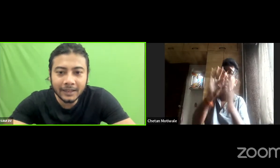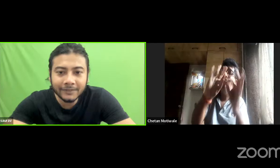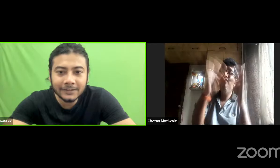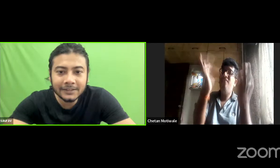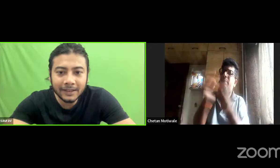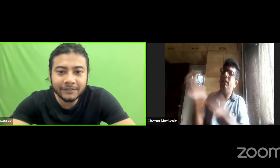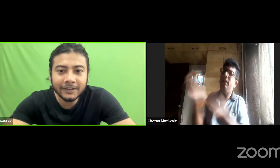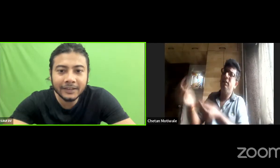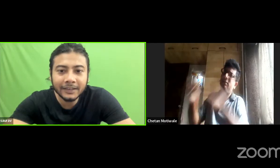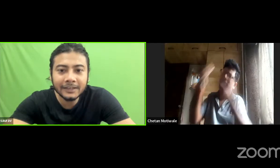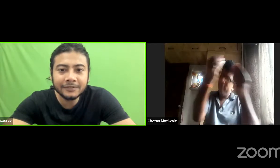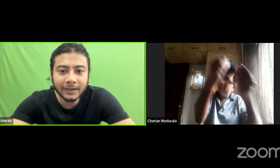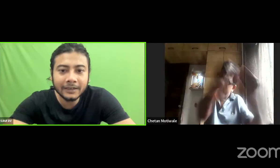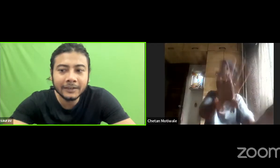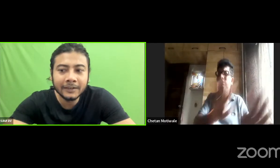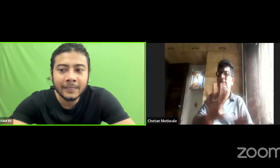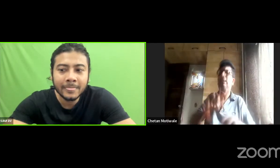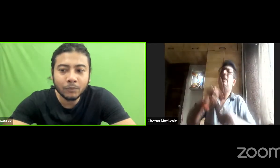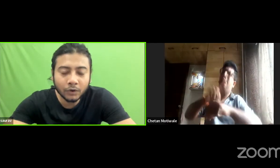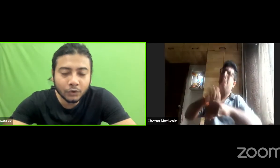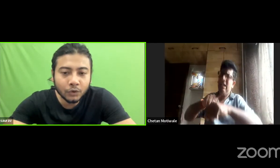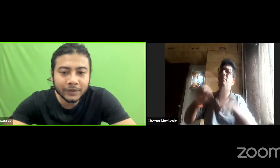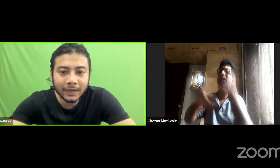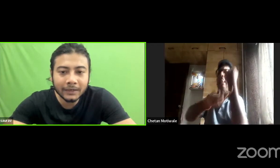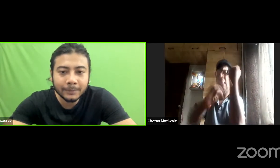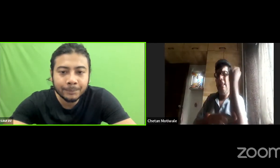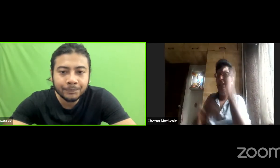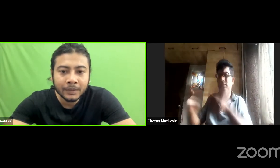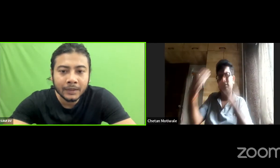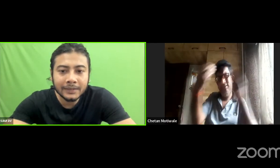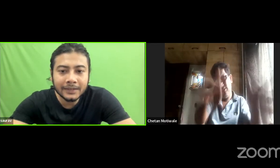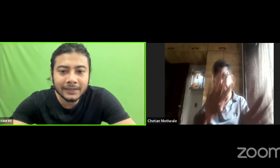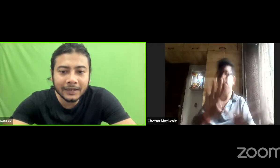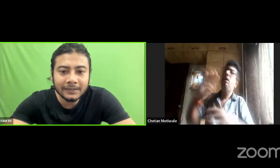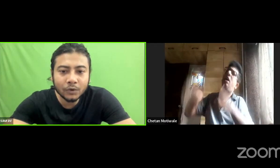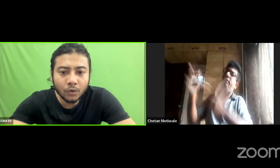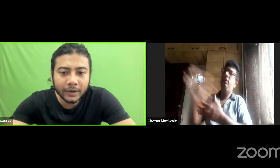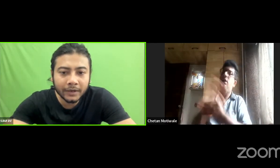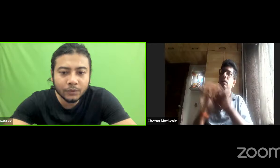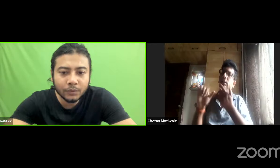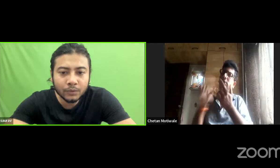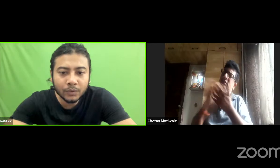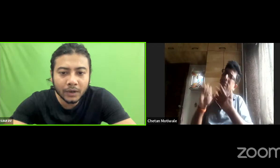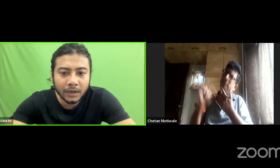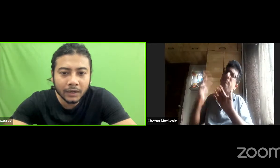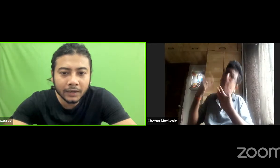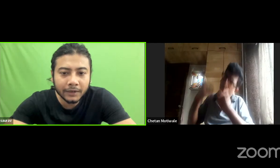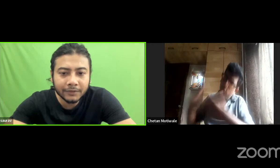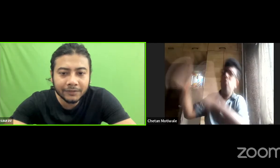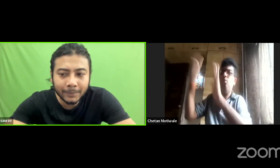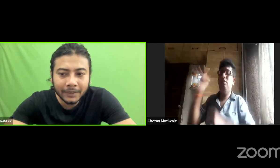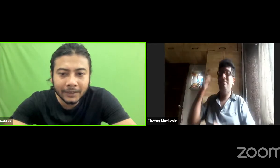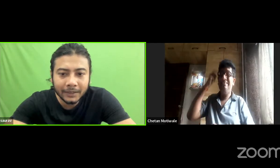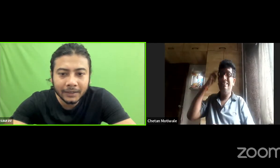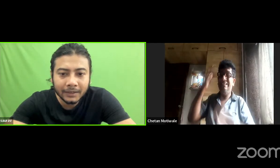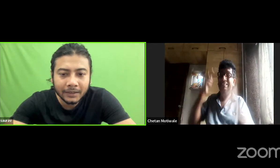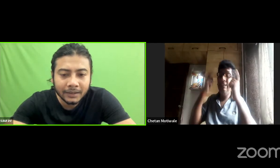which is left, he is worried what to do with that. He says that, is it okay to give the family?